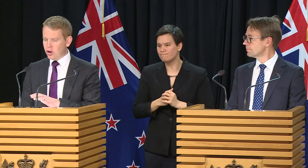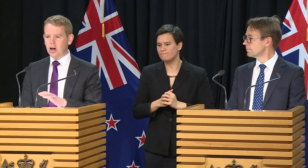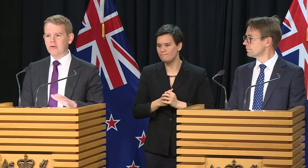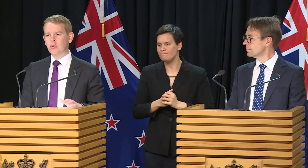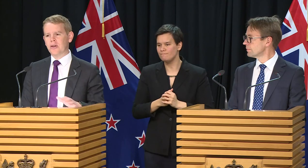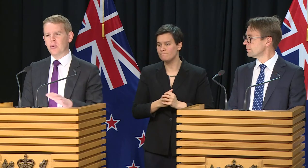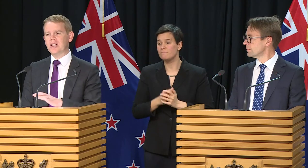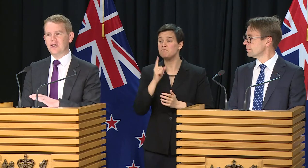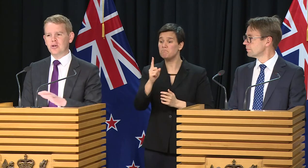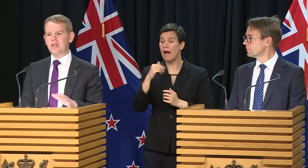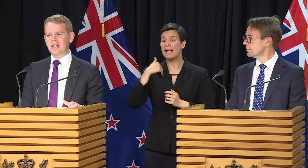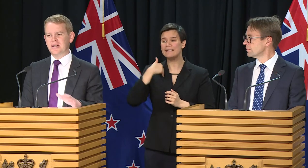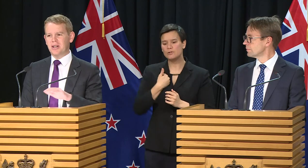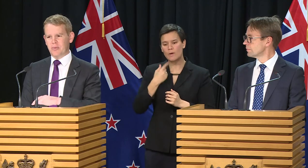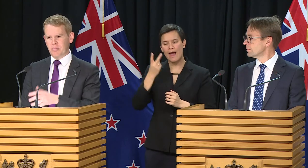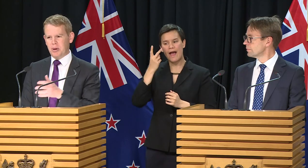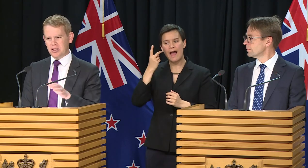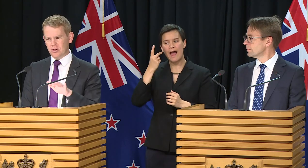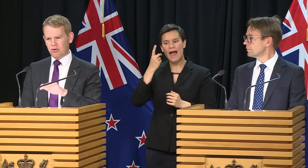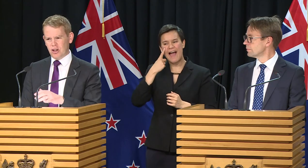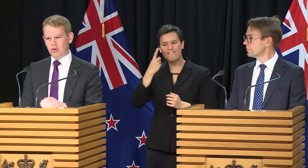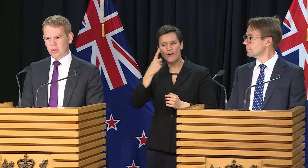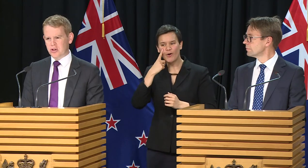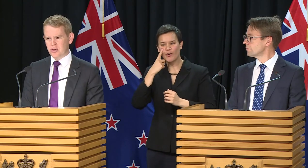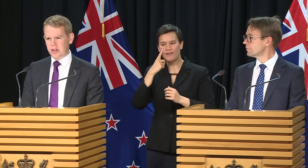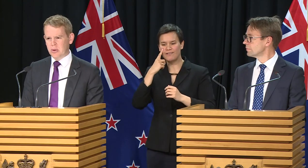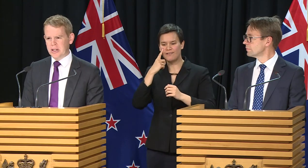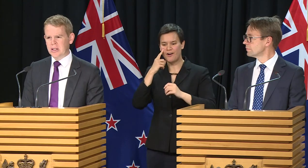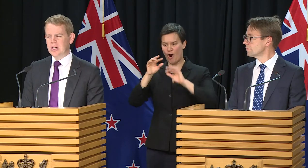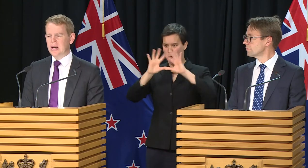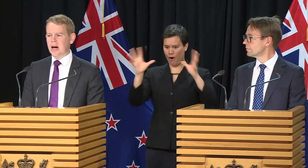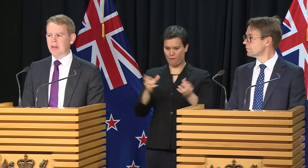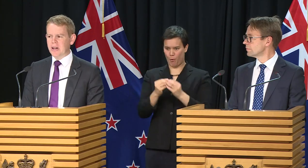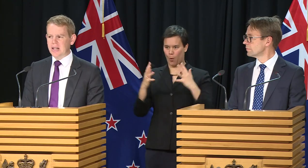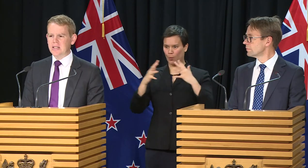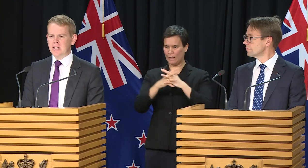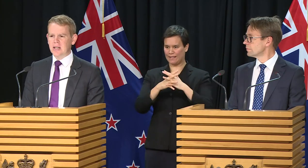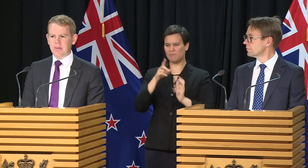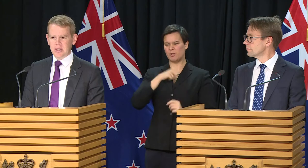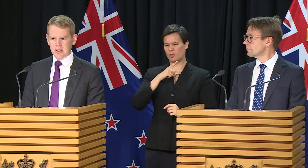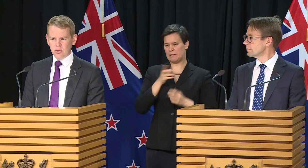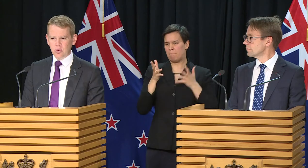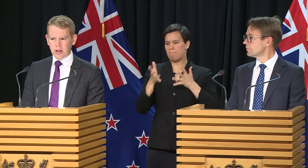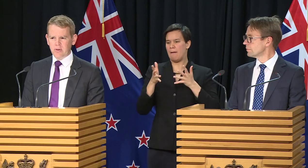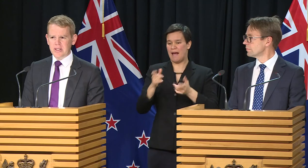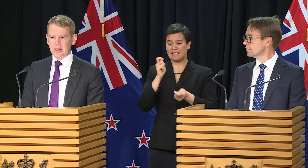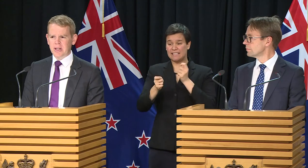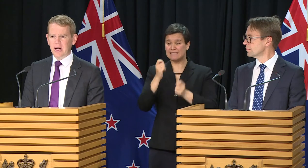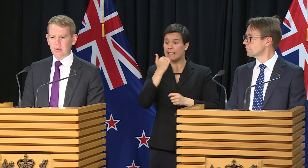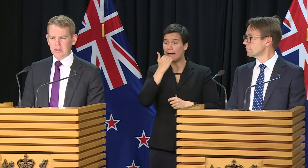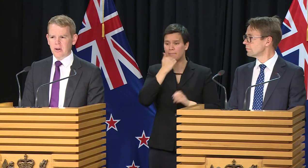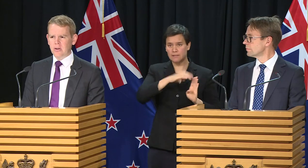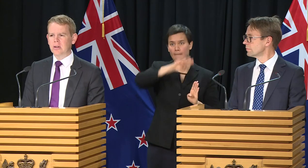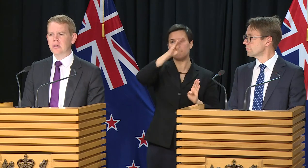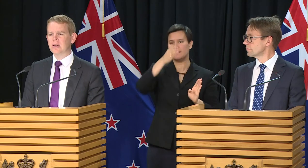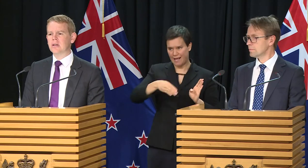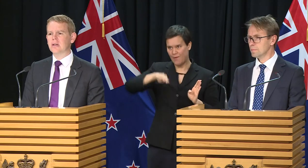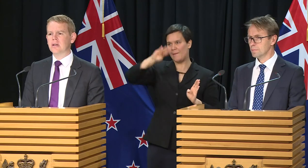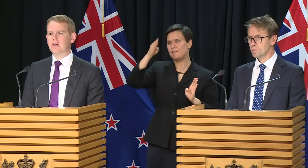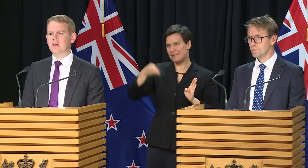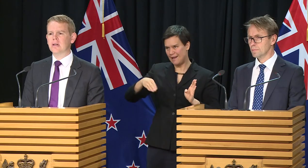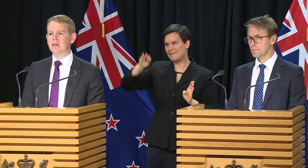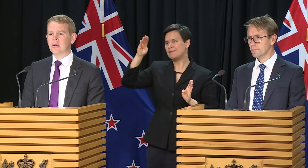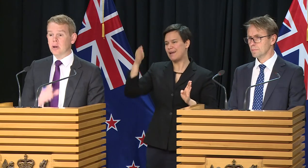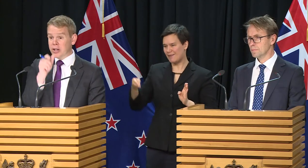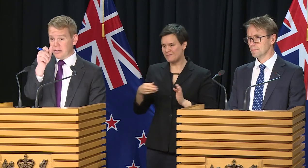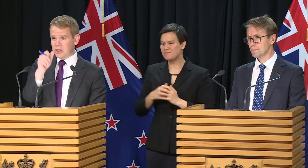we've got to look overall at the week. You do see, peaks and troughs during the week. I think our testing numbers are still looking reasonably healthy, though. Are